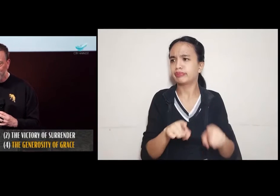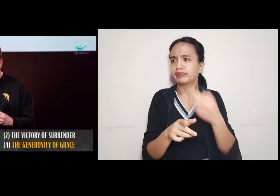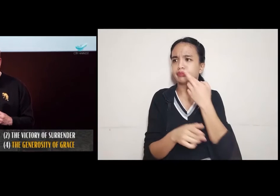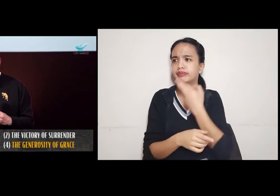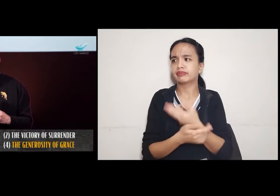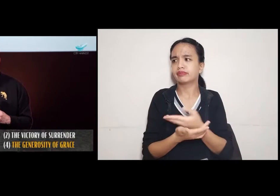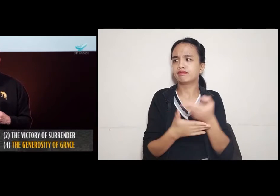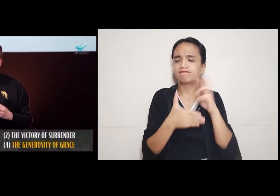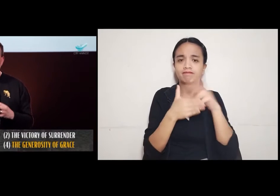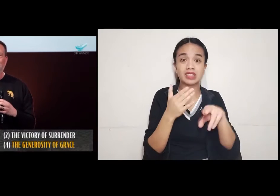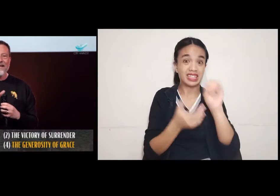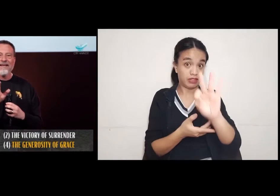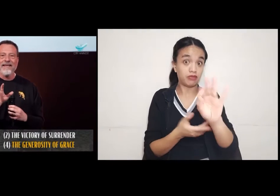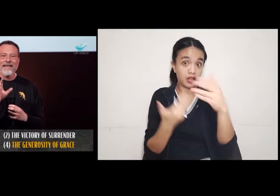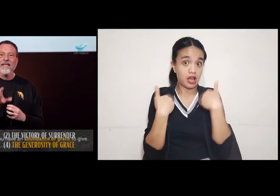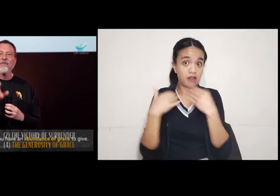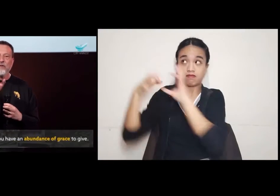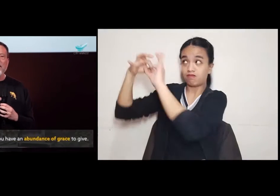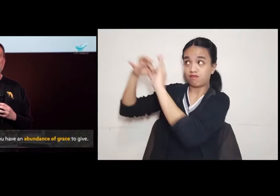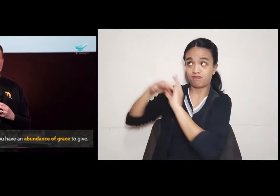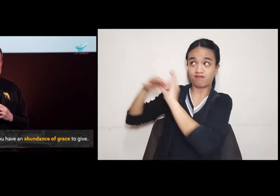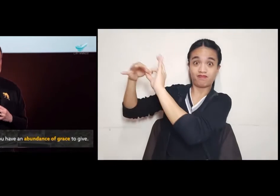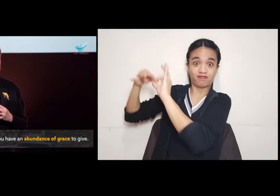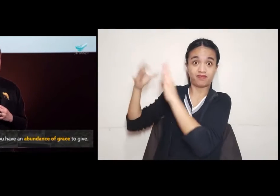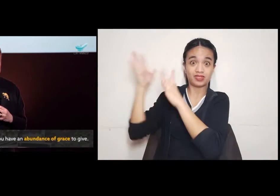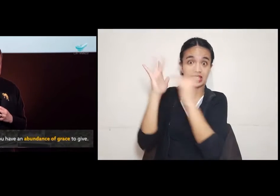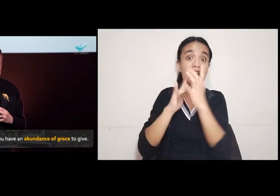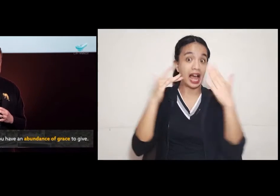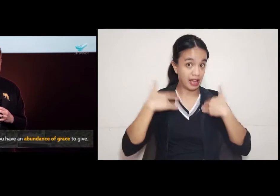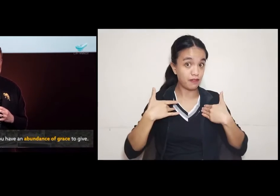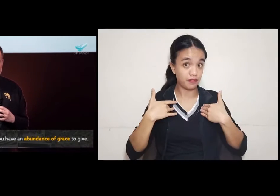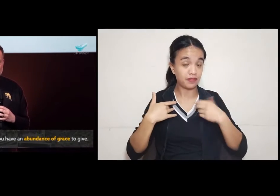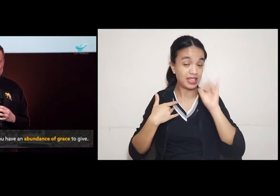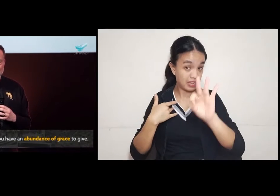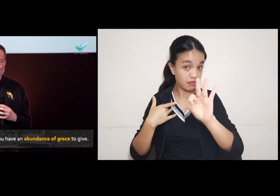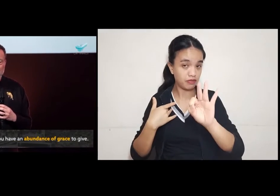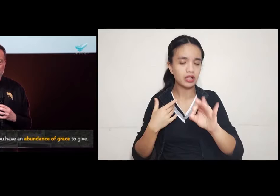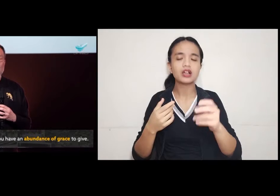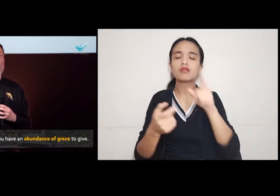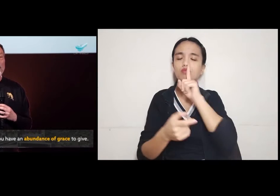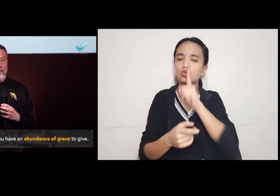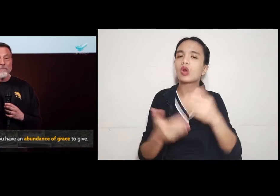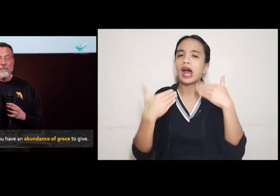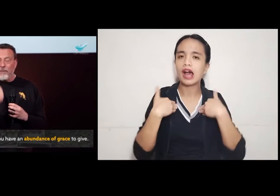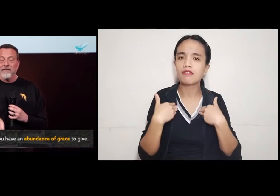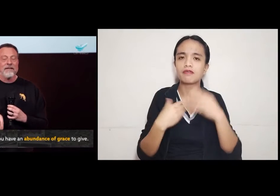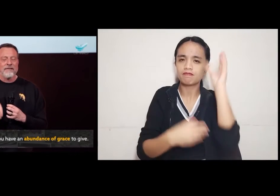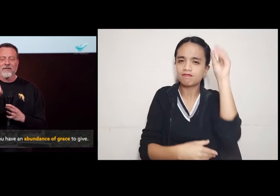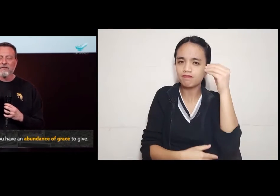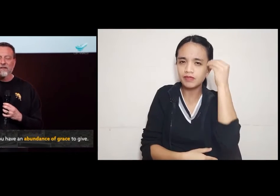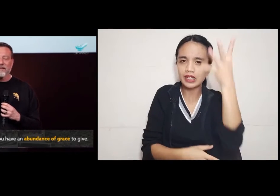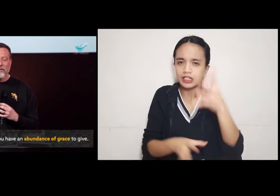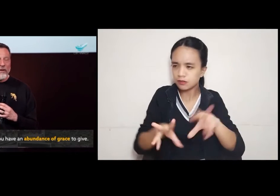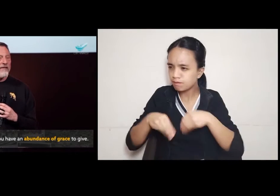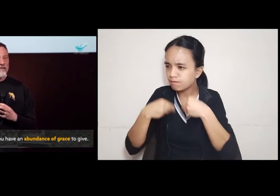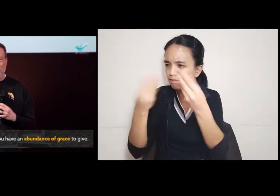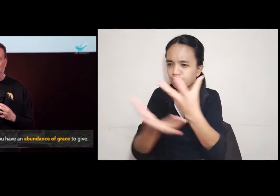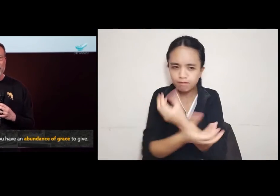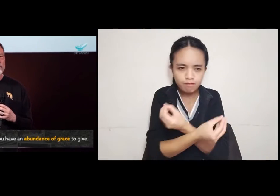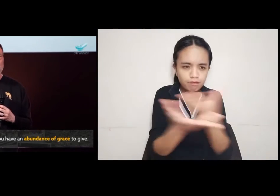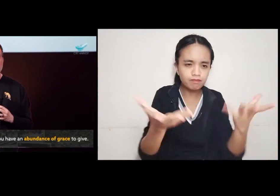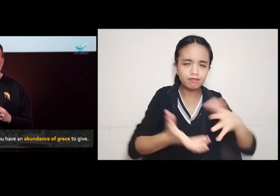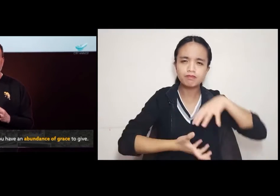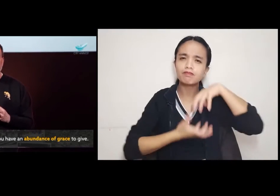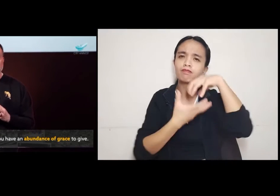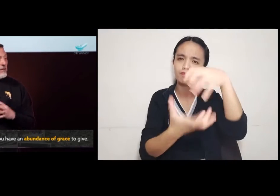us. But if you have a relationship with Jesus, you have an abundance of grace to